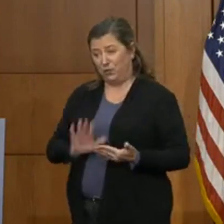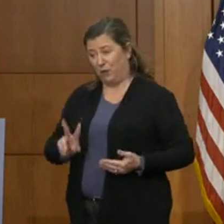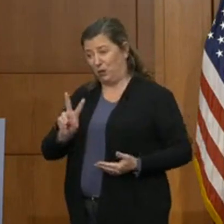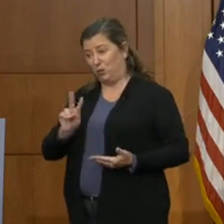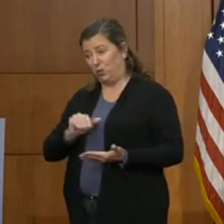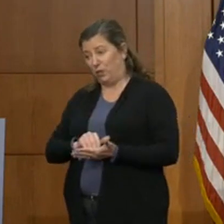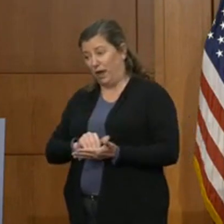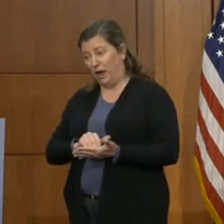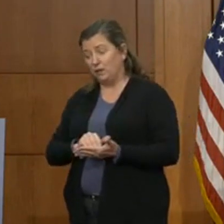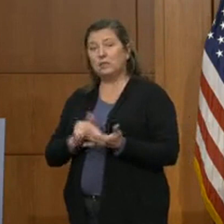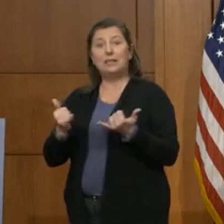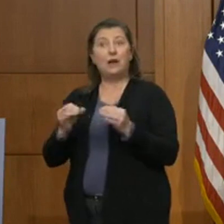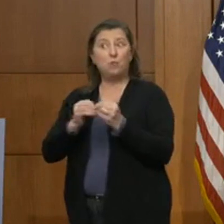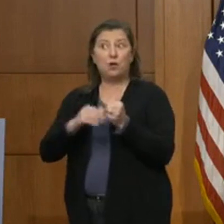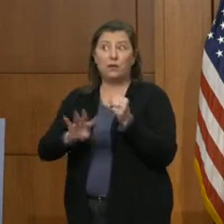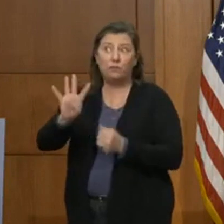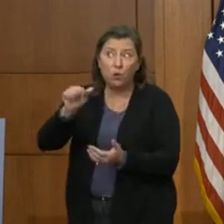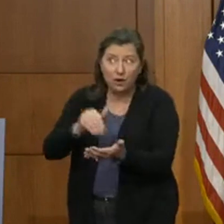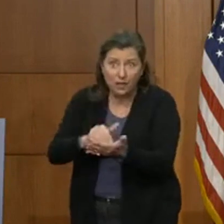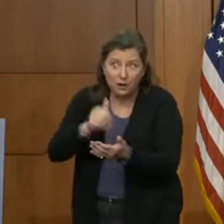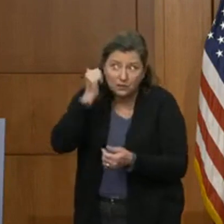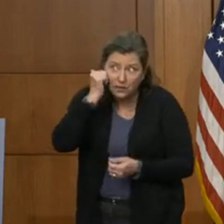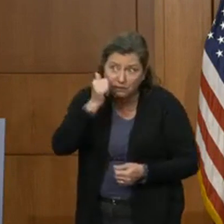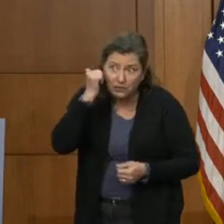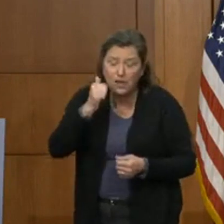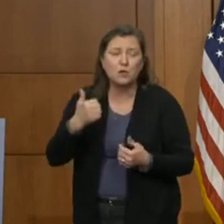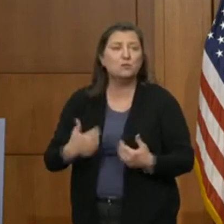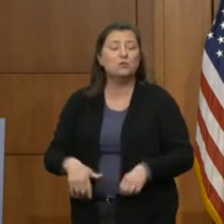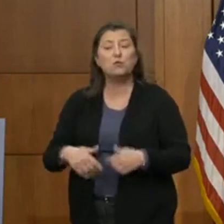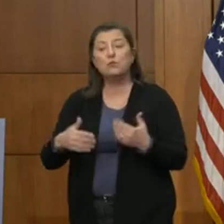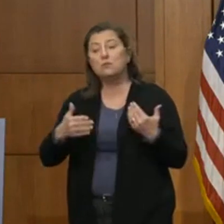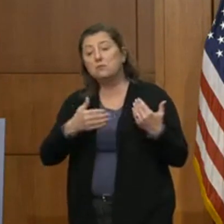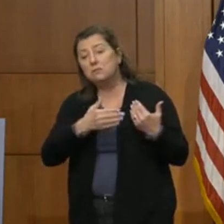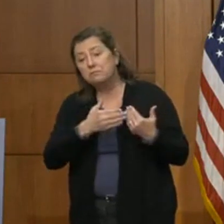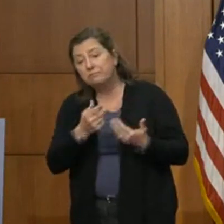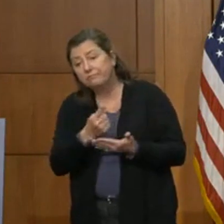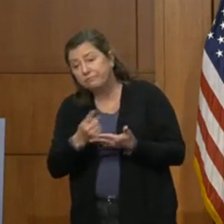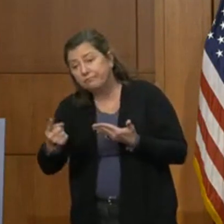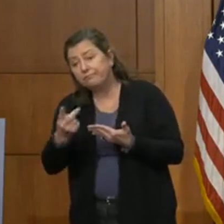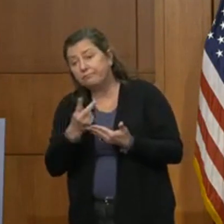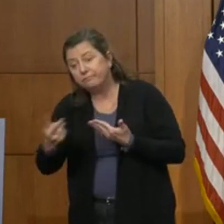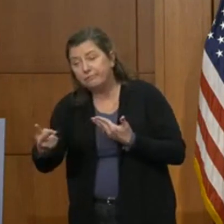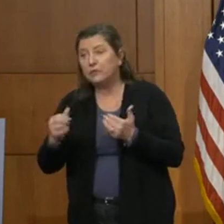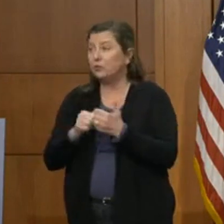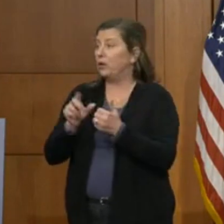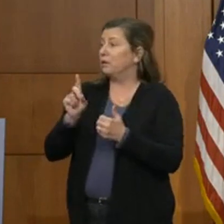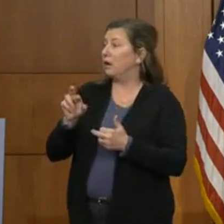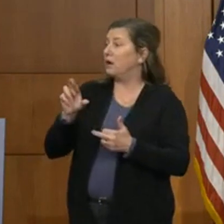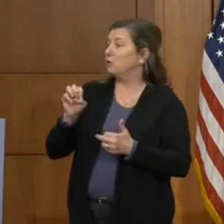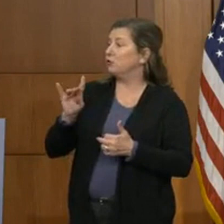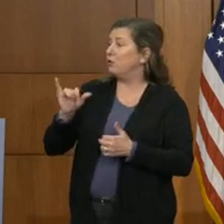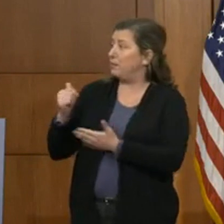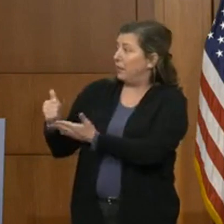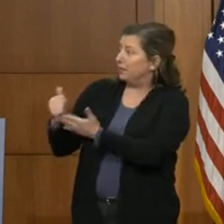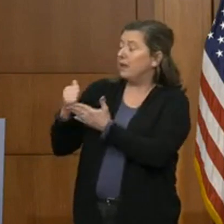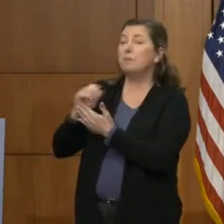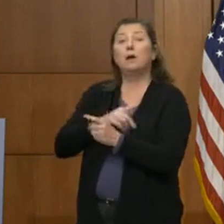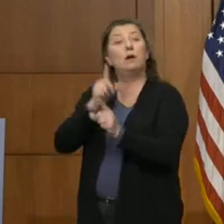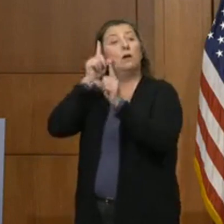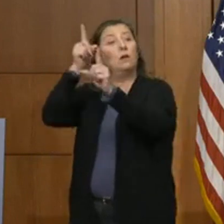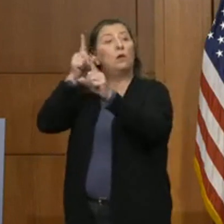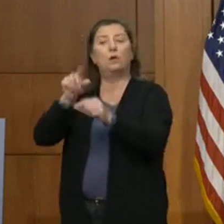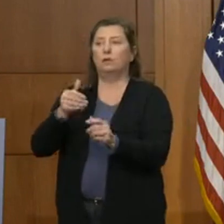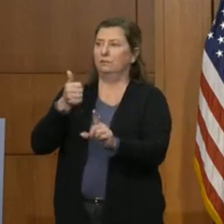This week we're testing over 4,000 a day. And in the next couple of weeks, with Dr. Remley's help, our goal is to get